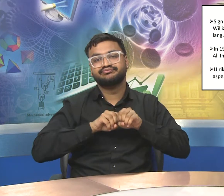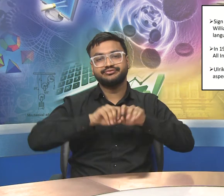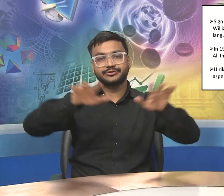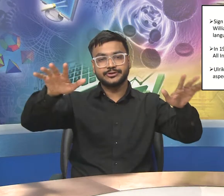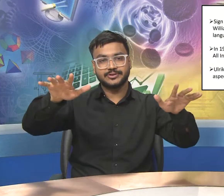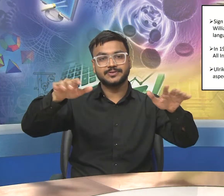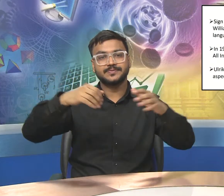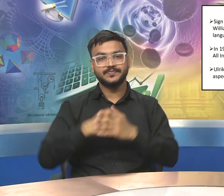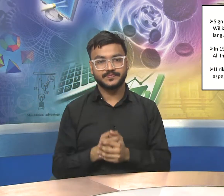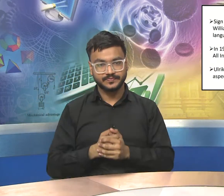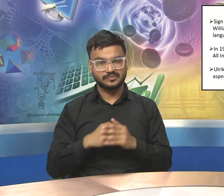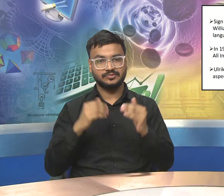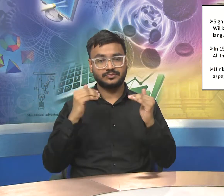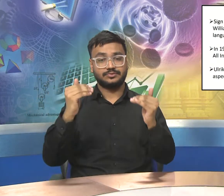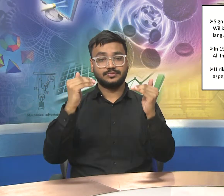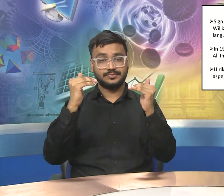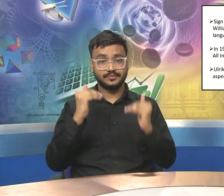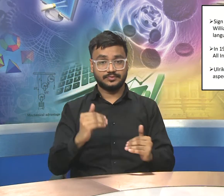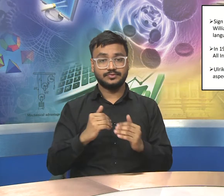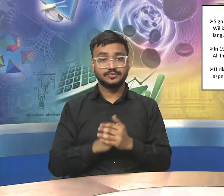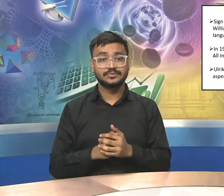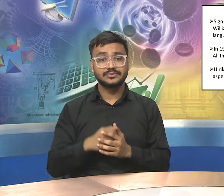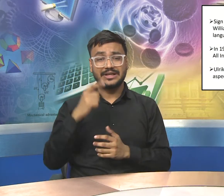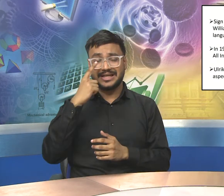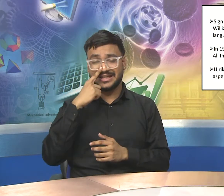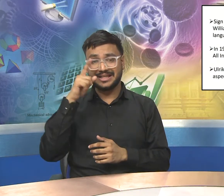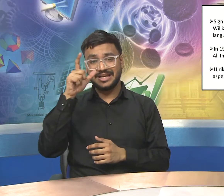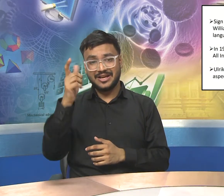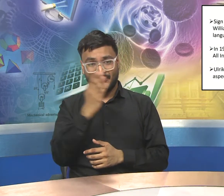All India Federation of the Deaf.